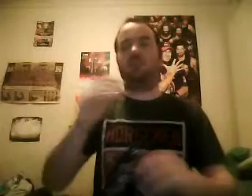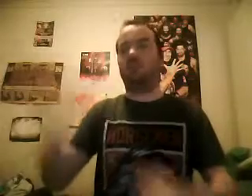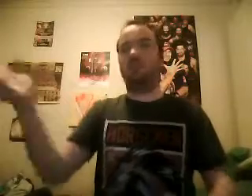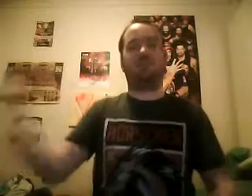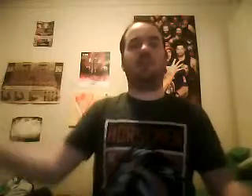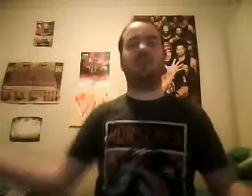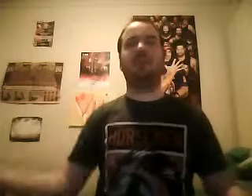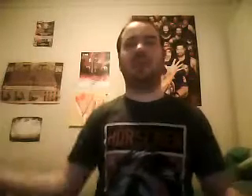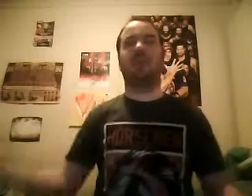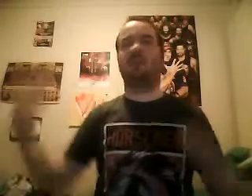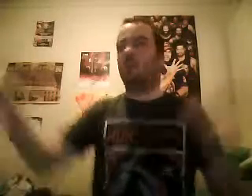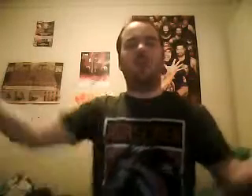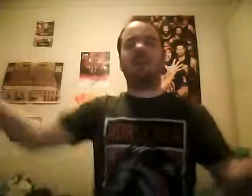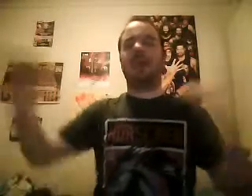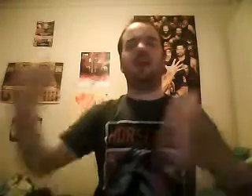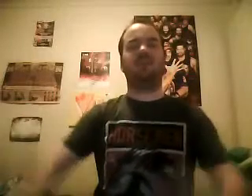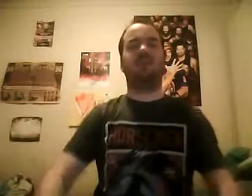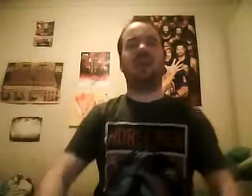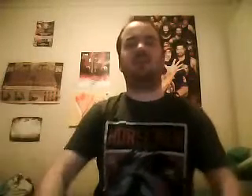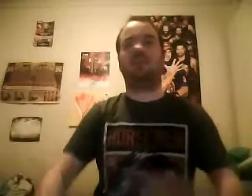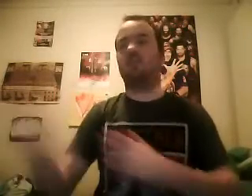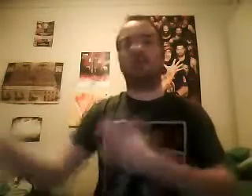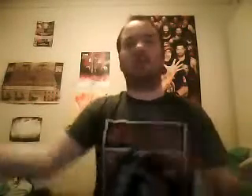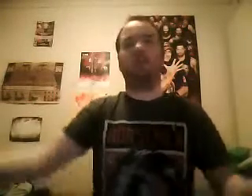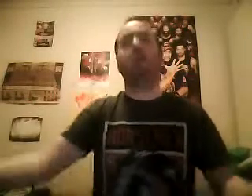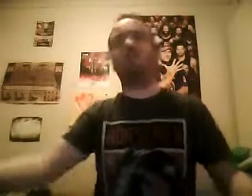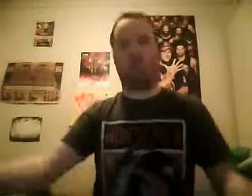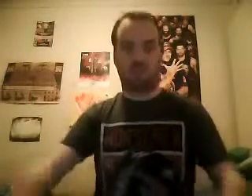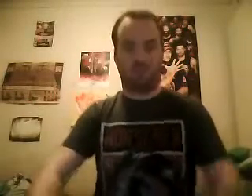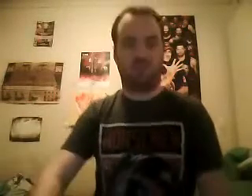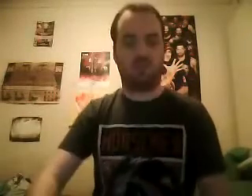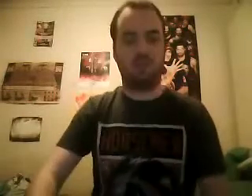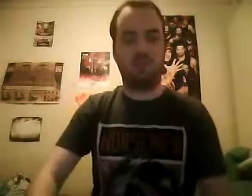It didn't bother me that much. Why the hell does it have to concern you miserables?